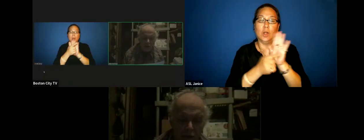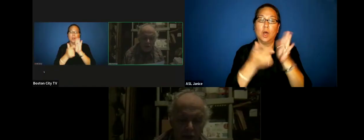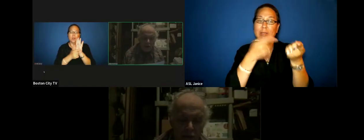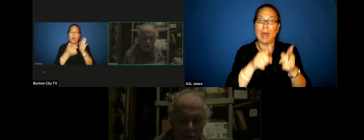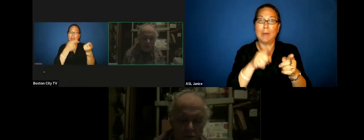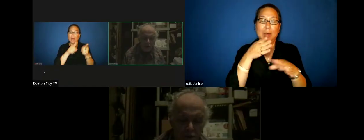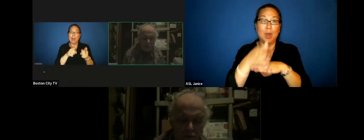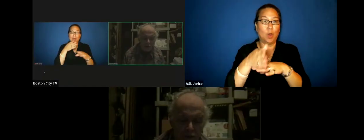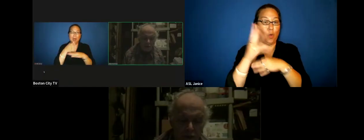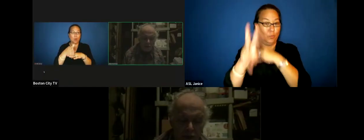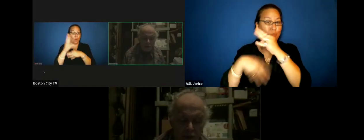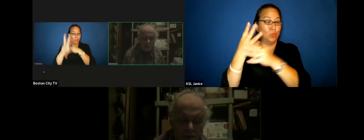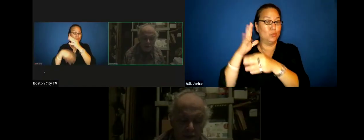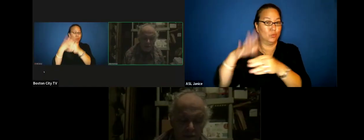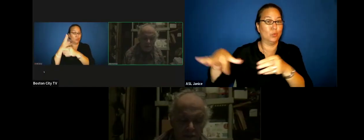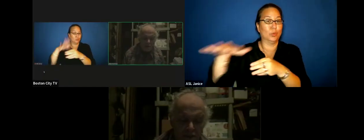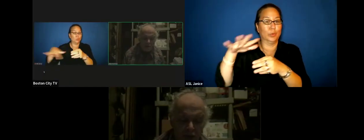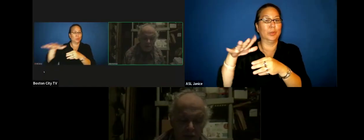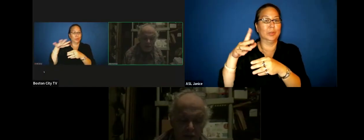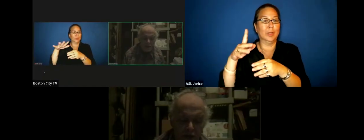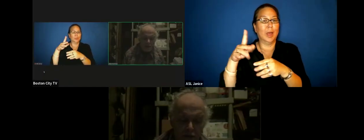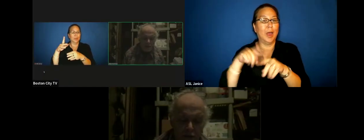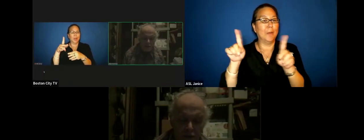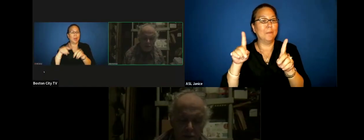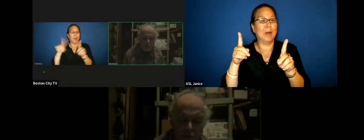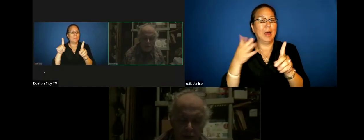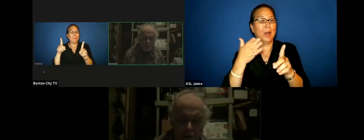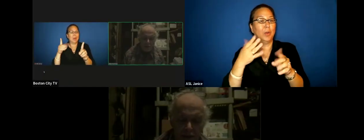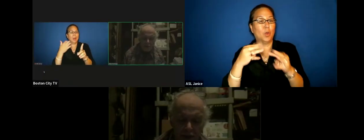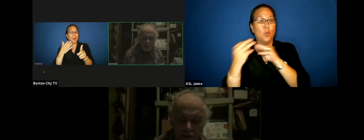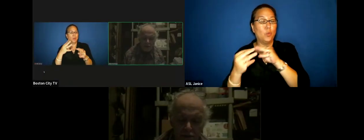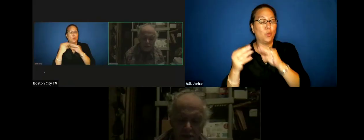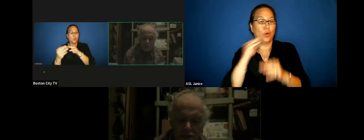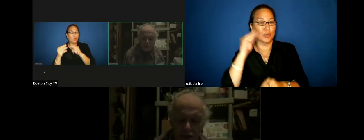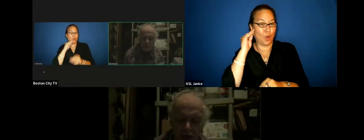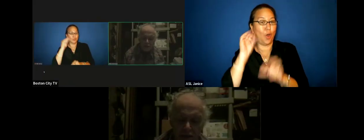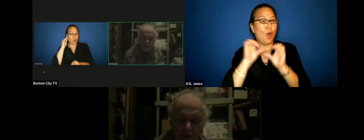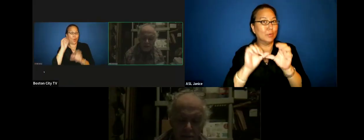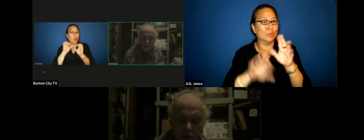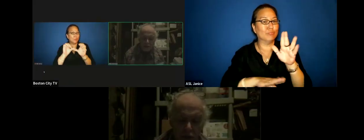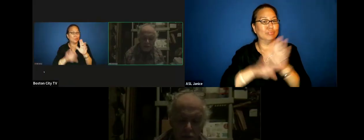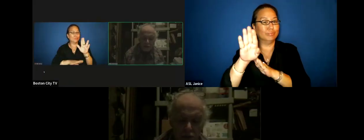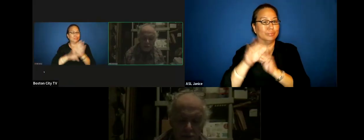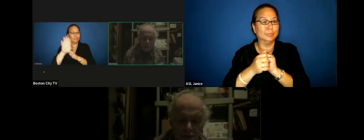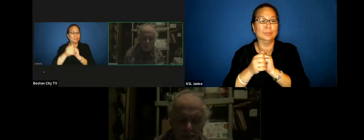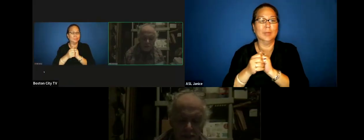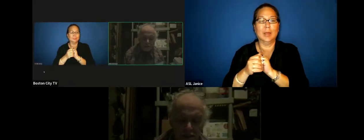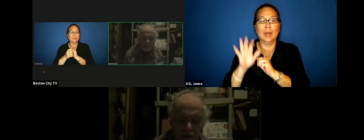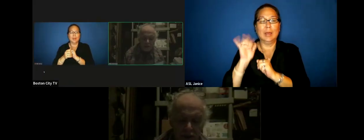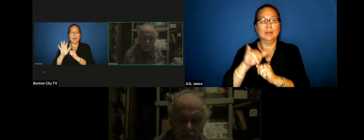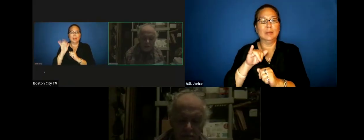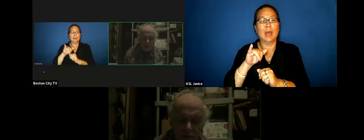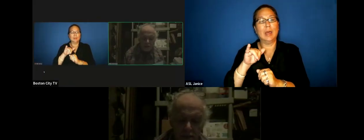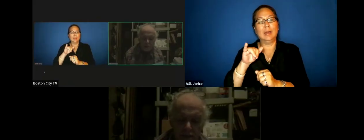our immigrant neighbors. In 1790, our new nation passed the Naturalization Act, which was